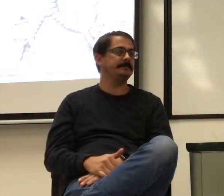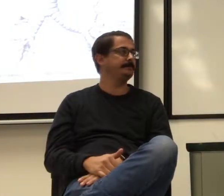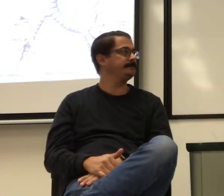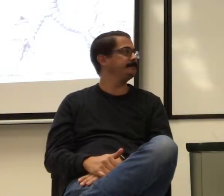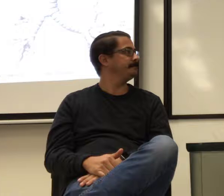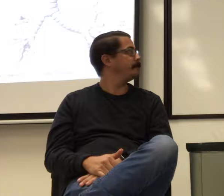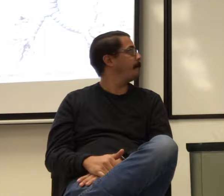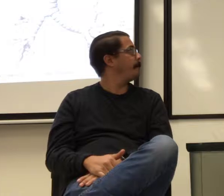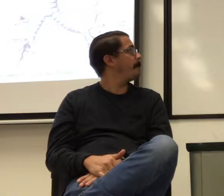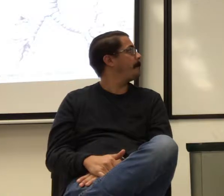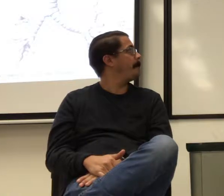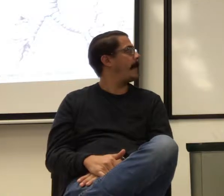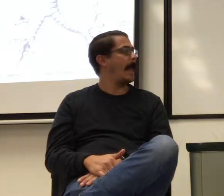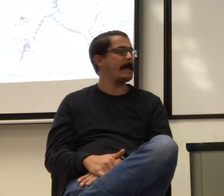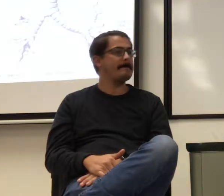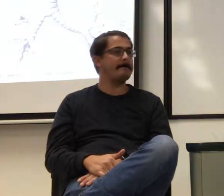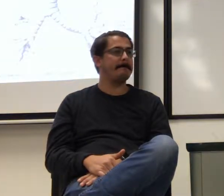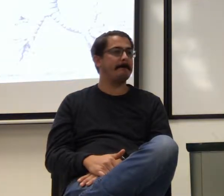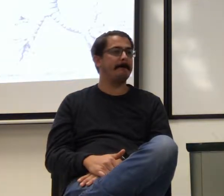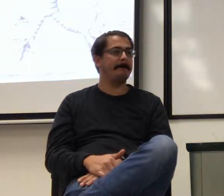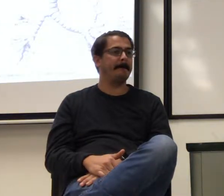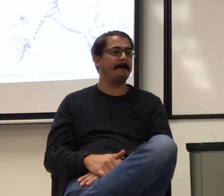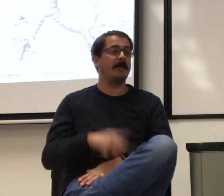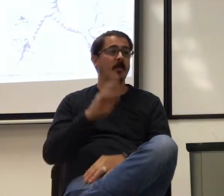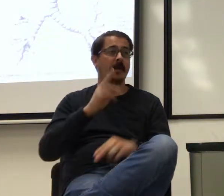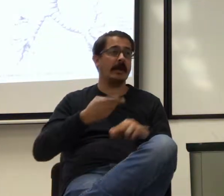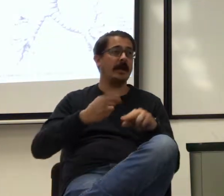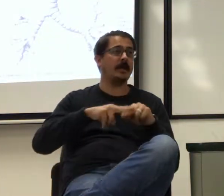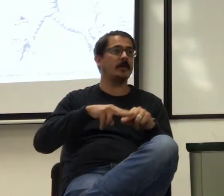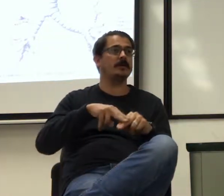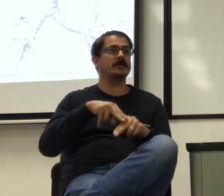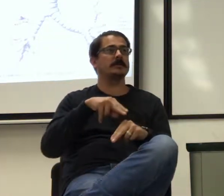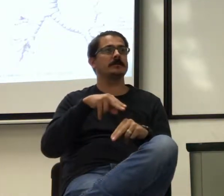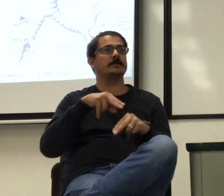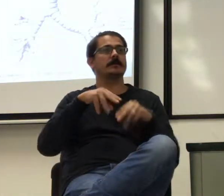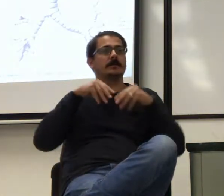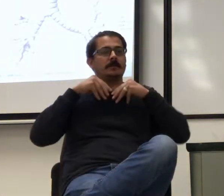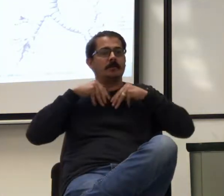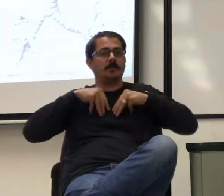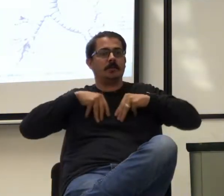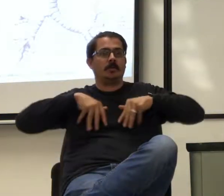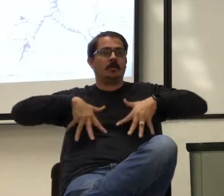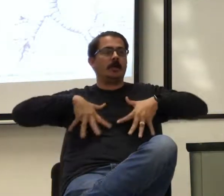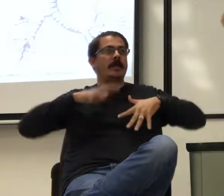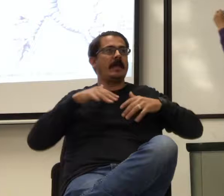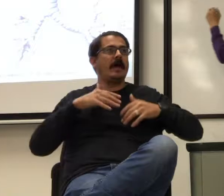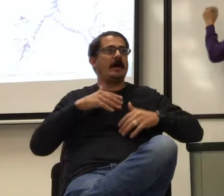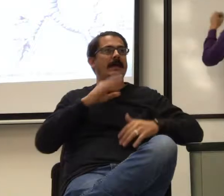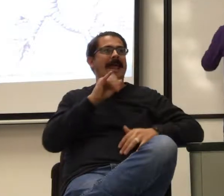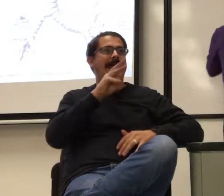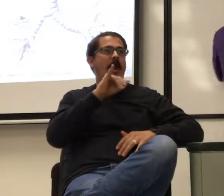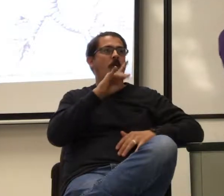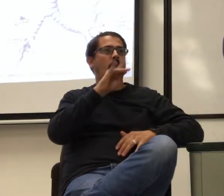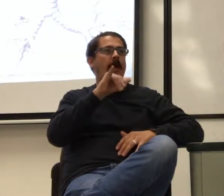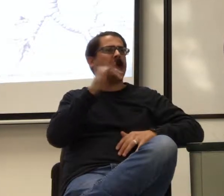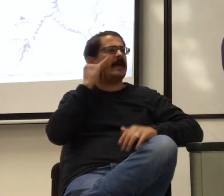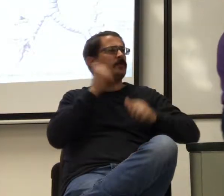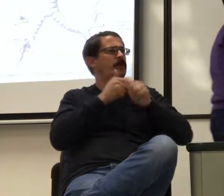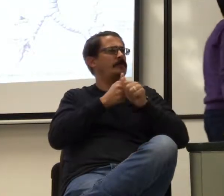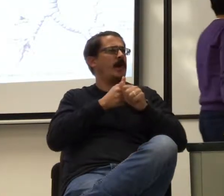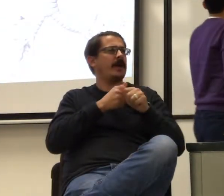divisions. We're going to increase, proliferate the airways. So if you keep track of the division number,